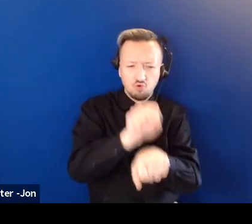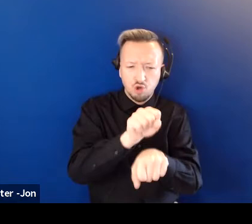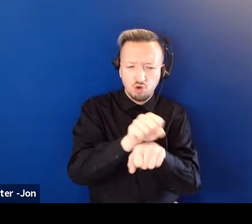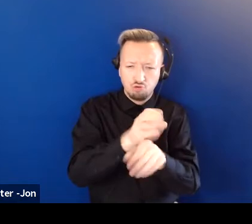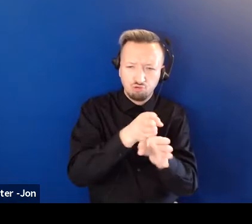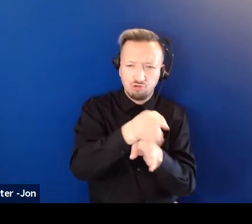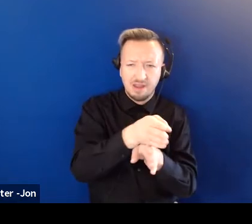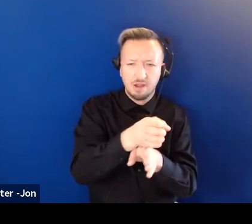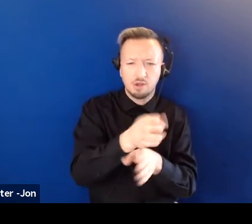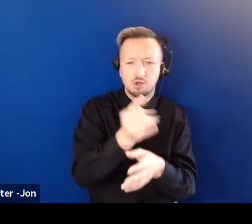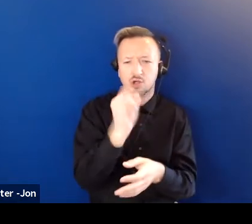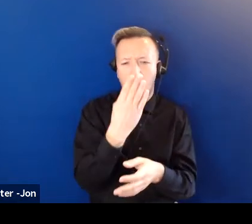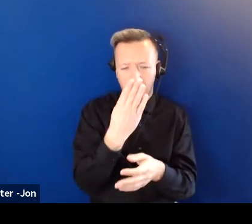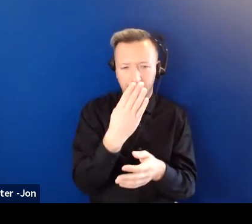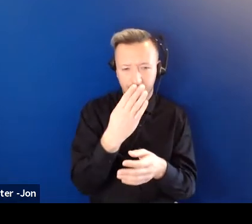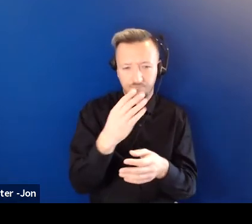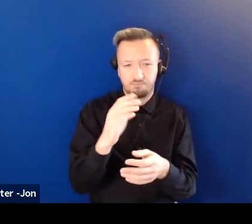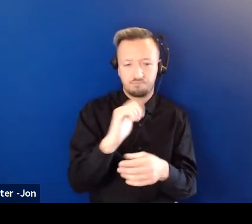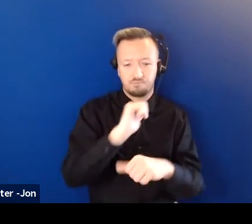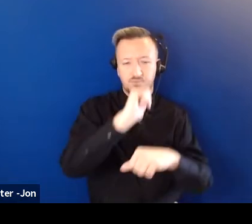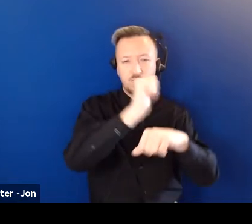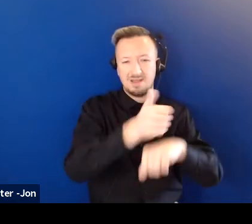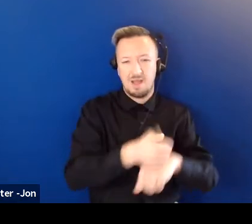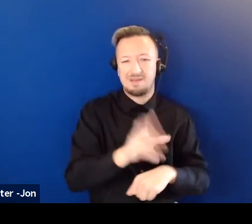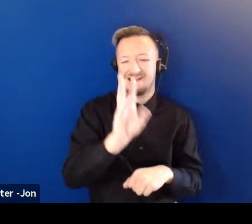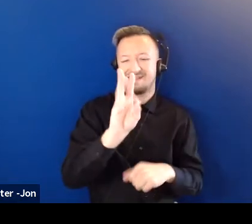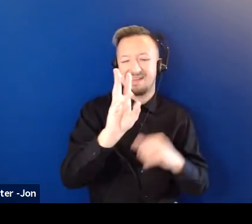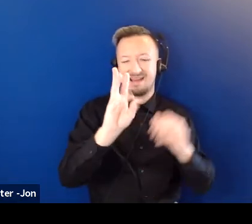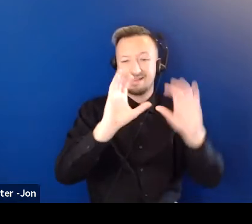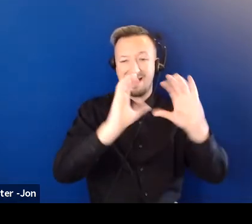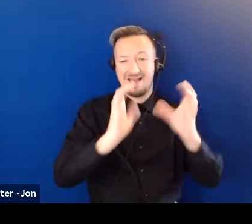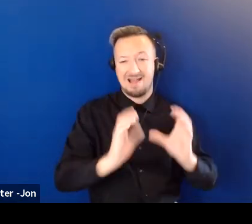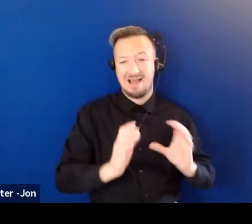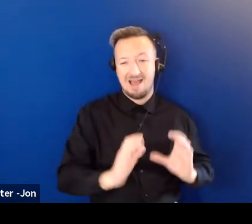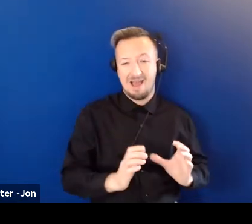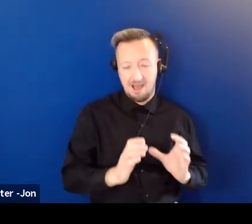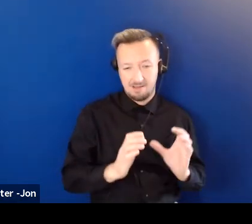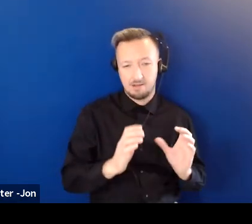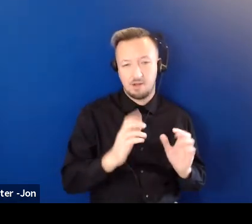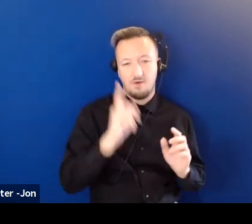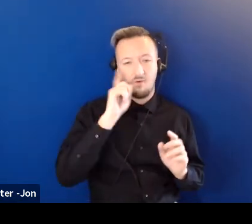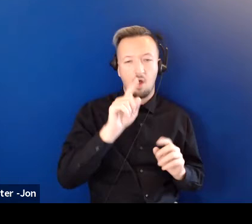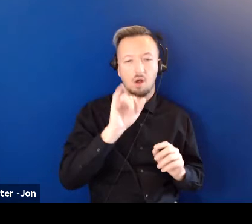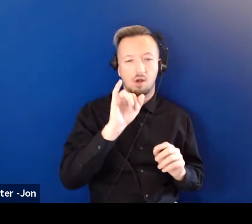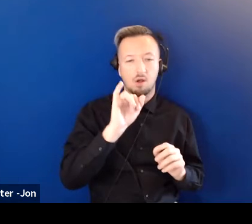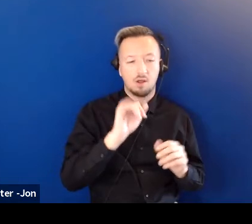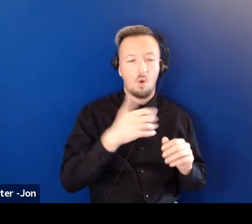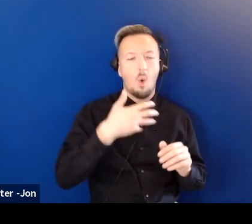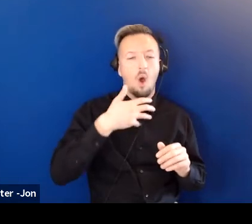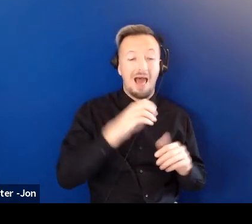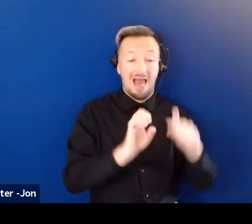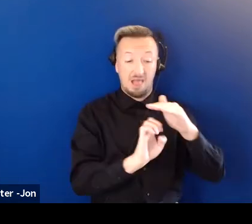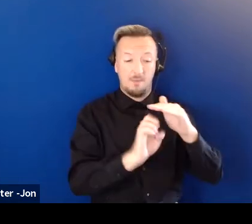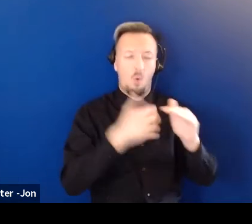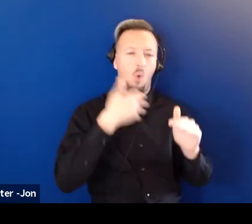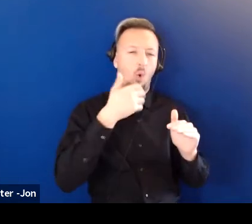did 6 kind of preset classroom visits about job and career awareness with upper elementary. We thought that